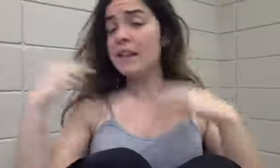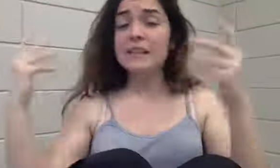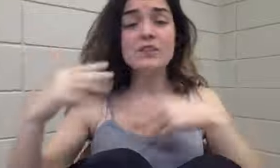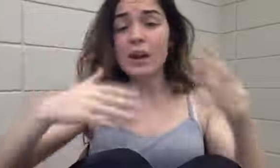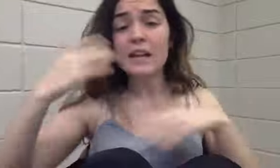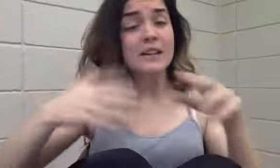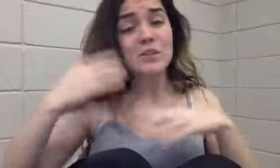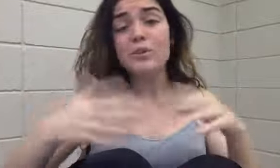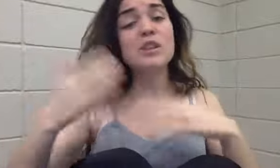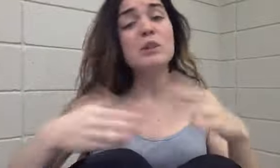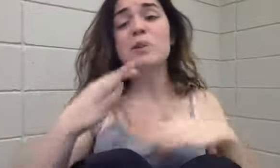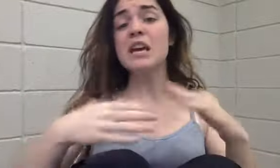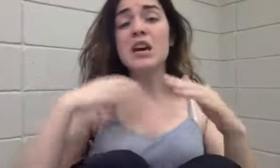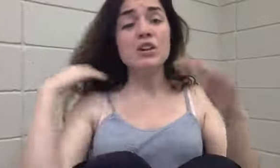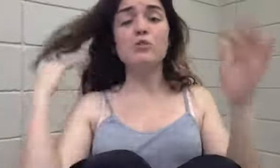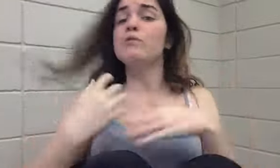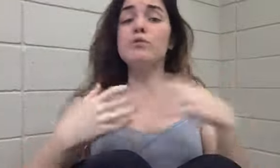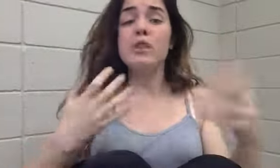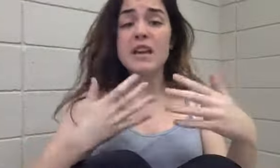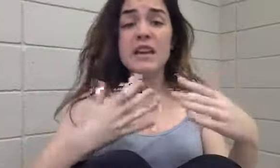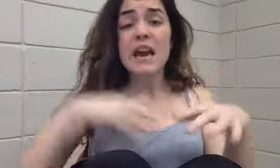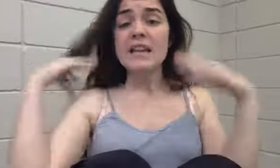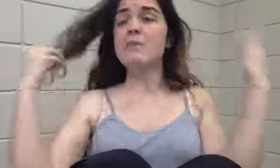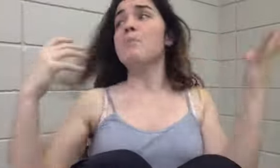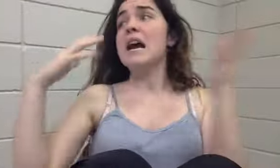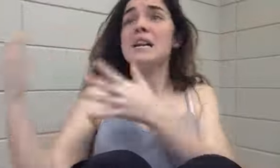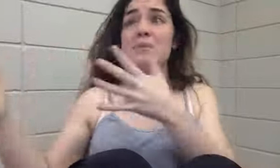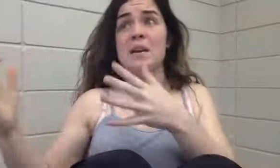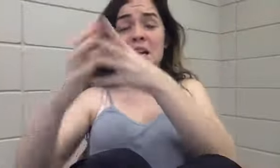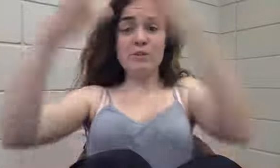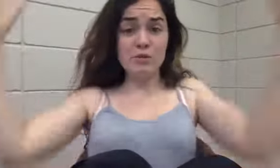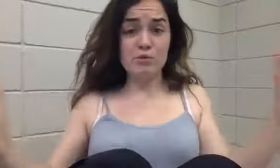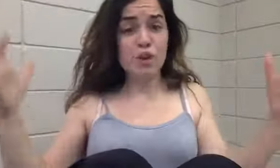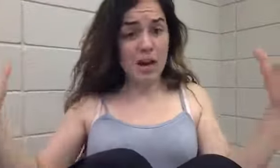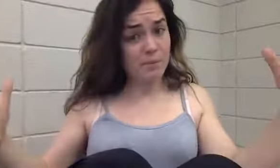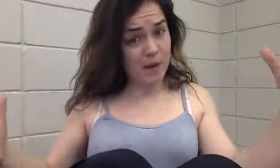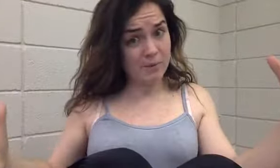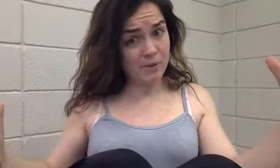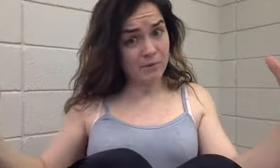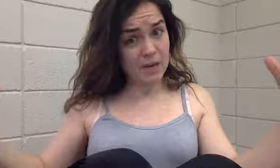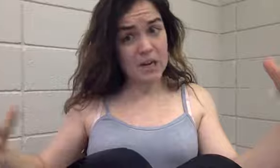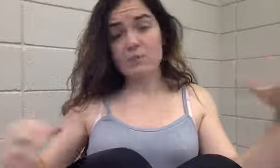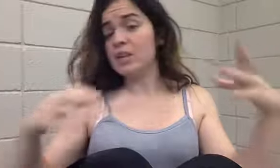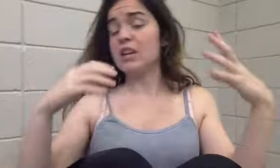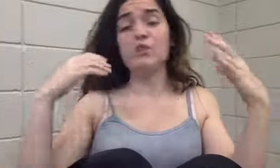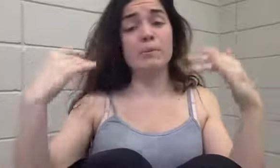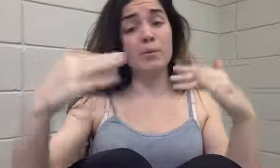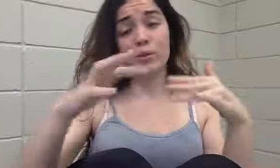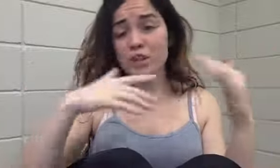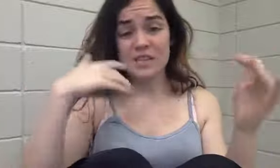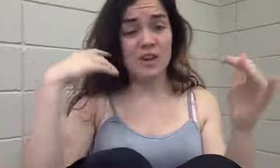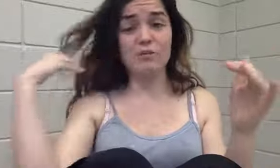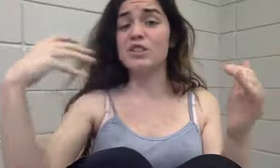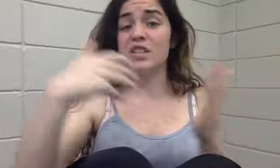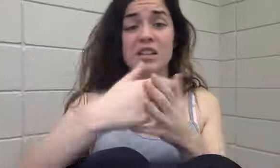way that it's always going to be. So if you think that banning me, even if you try to ban me from here, because I know that people in Kutztown are resilient and